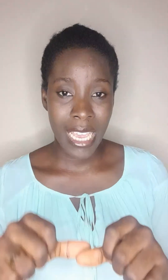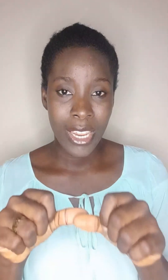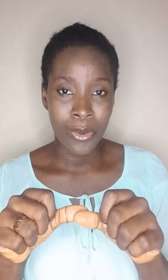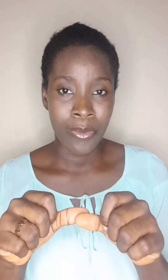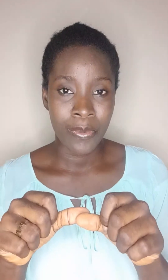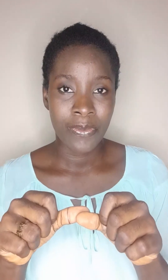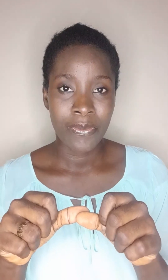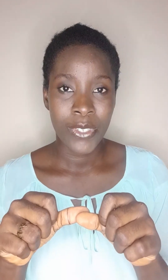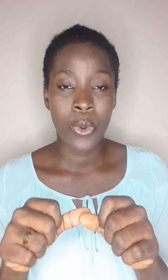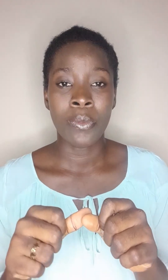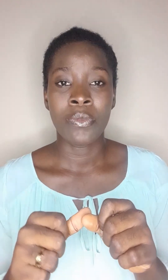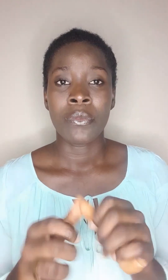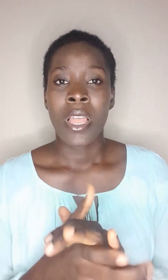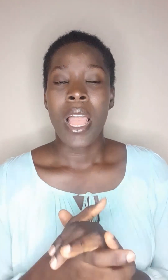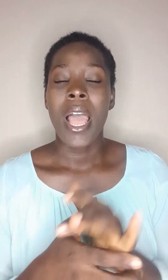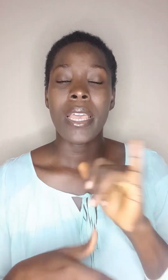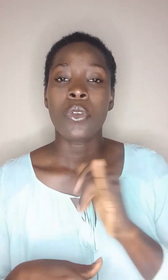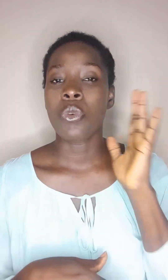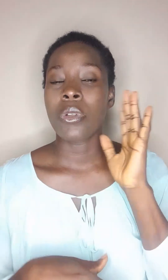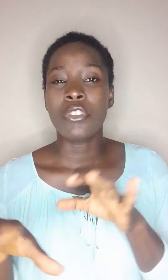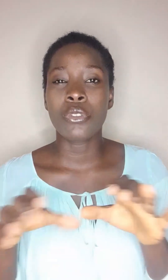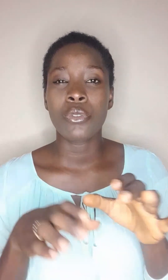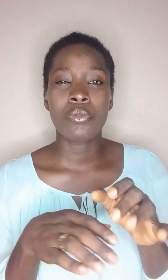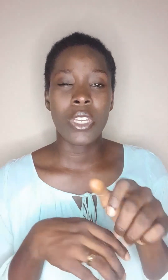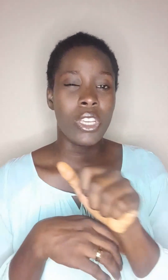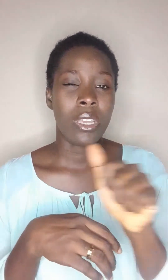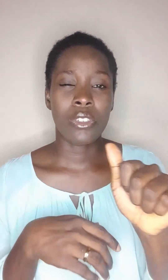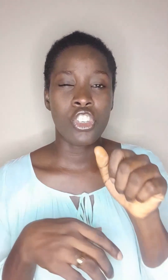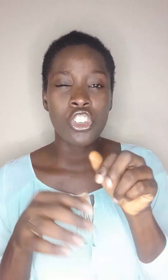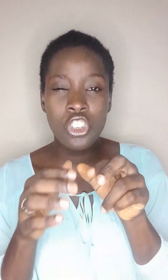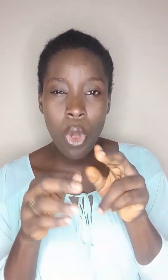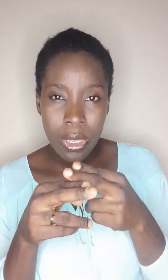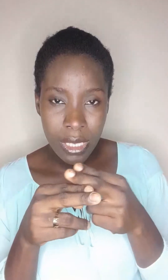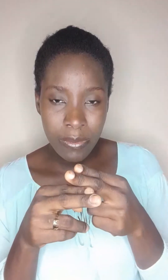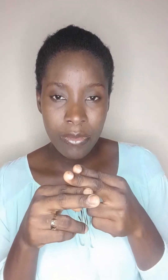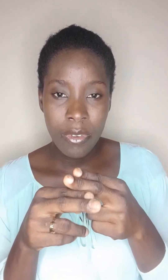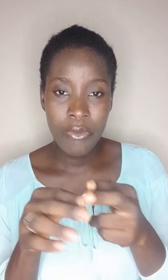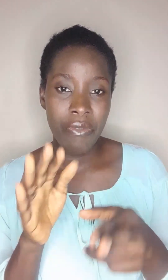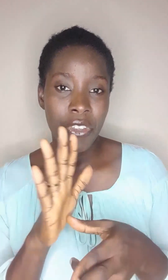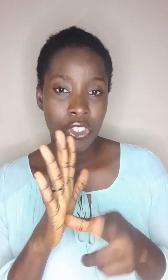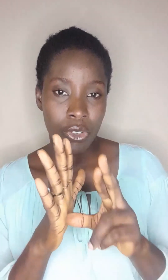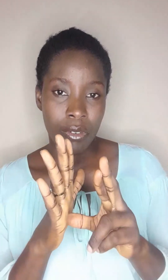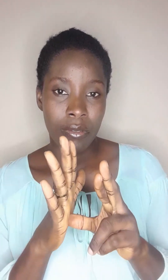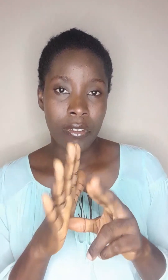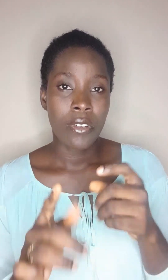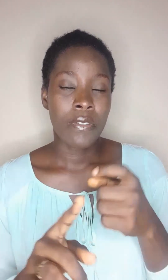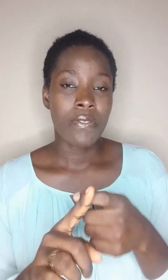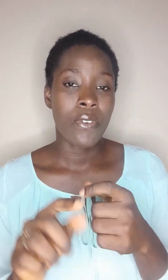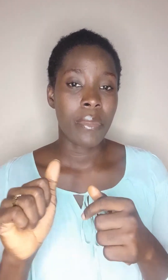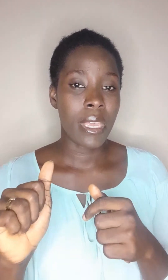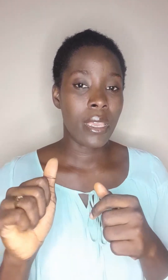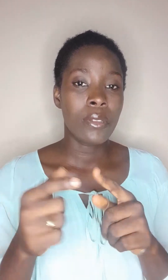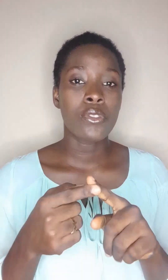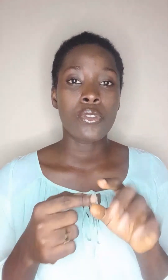continue. So I will do a short revision from A to